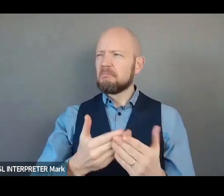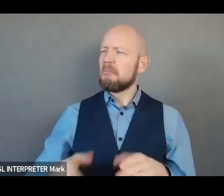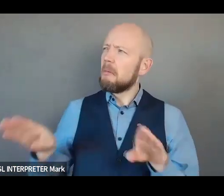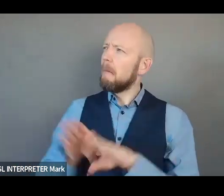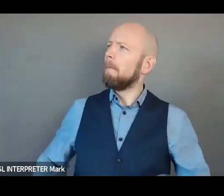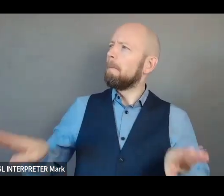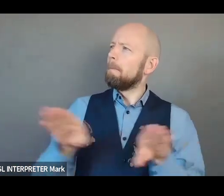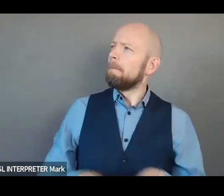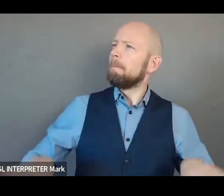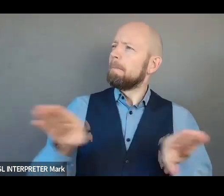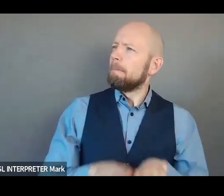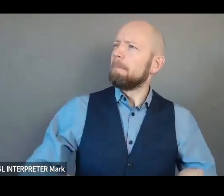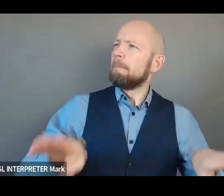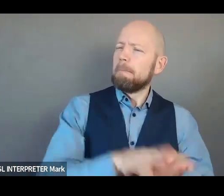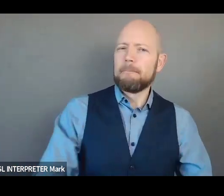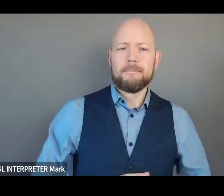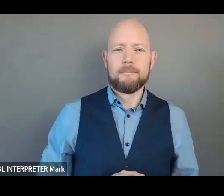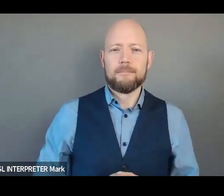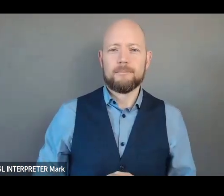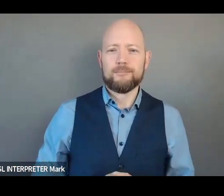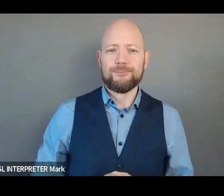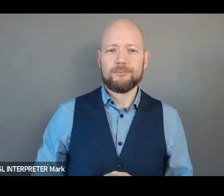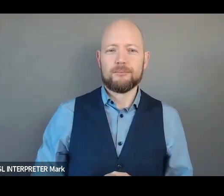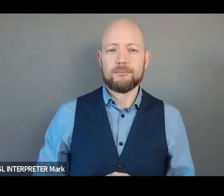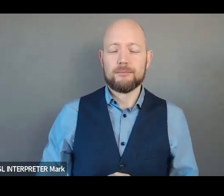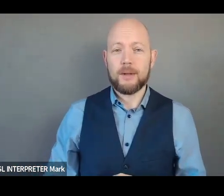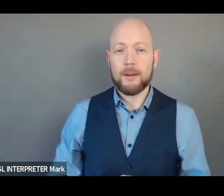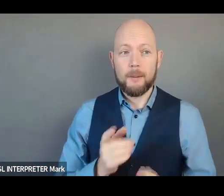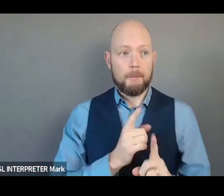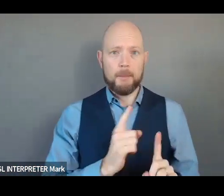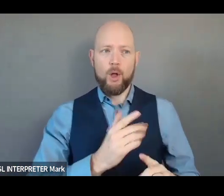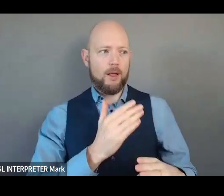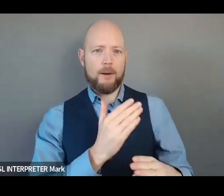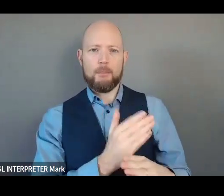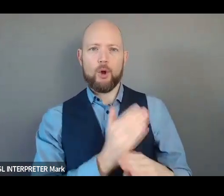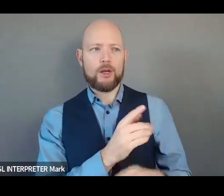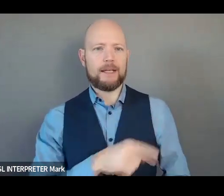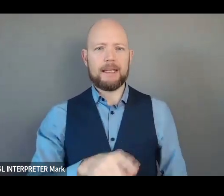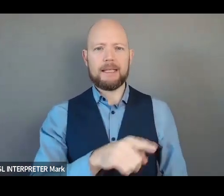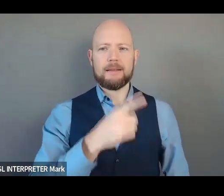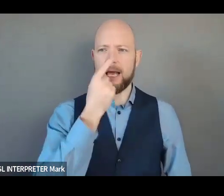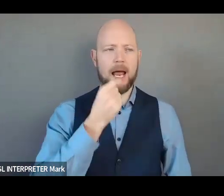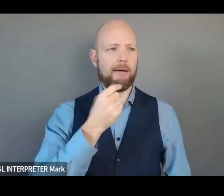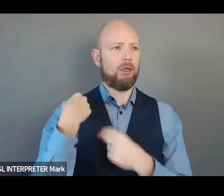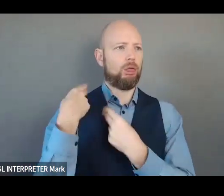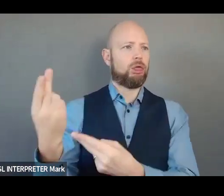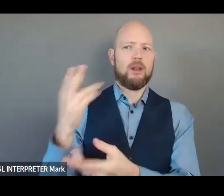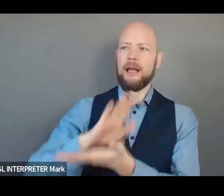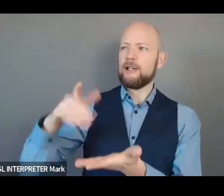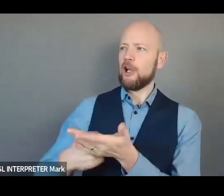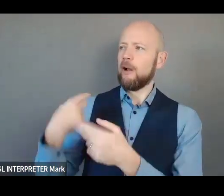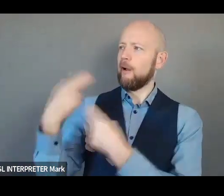somehow employees' interests or their voices can somehow be dealt with by human resource practitioners. That's